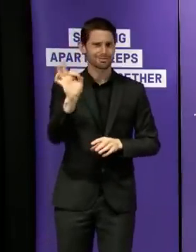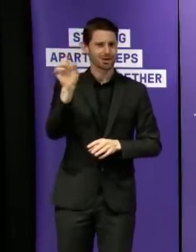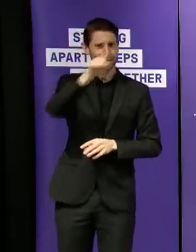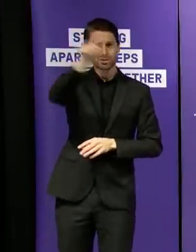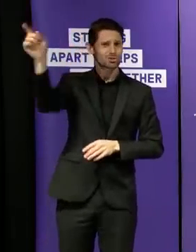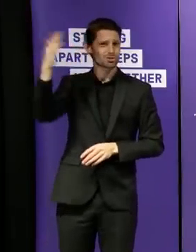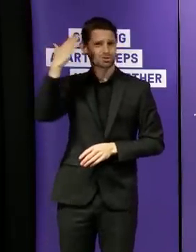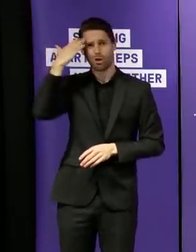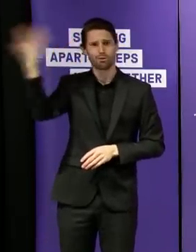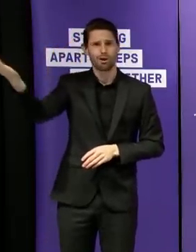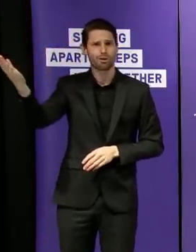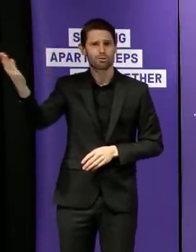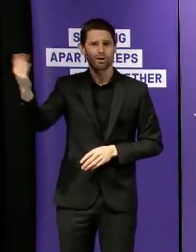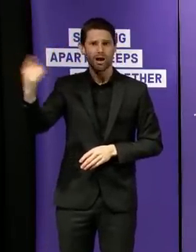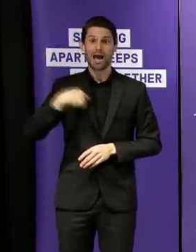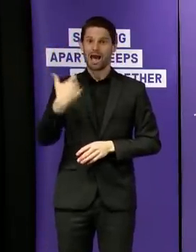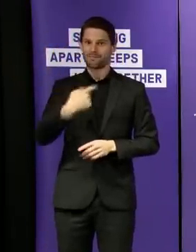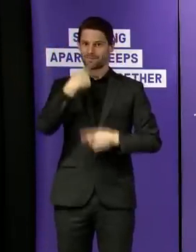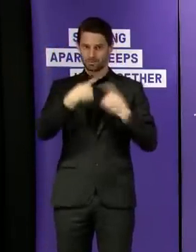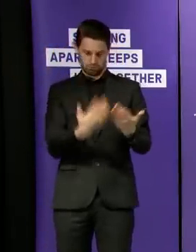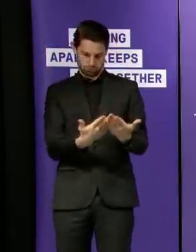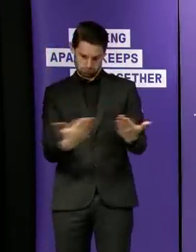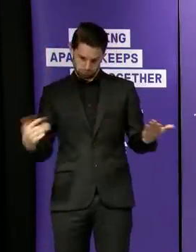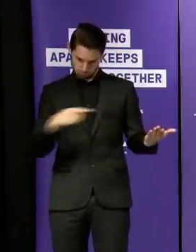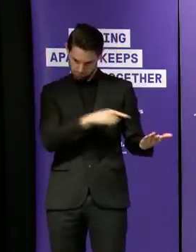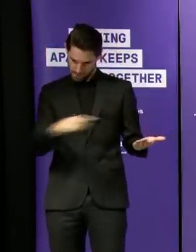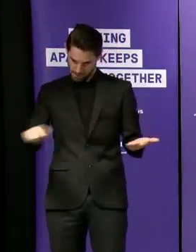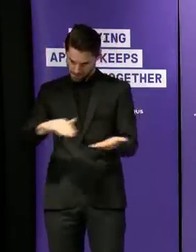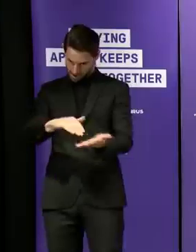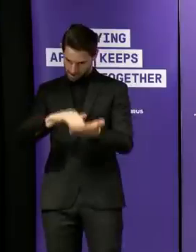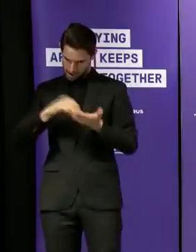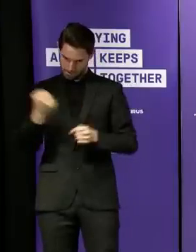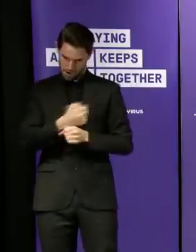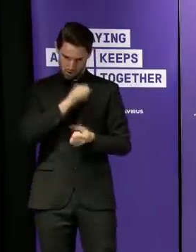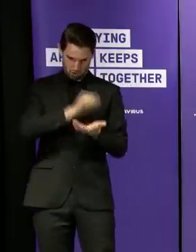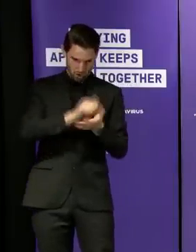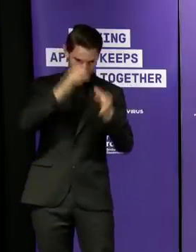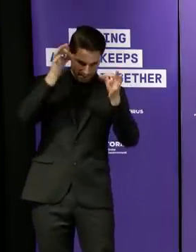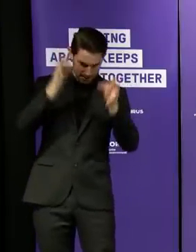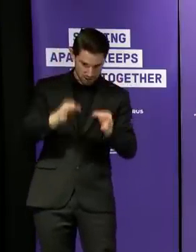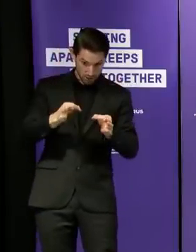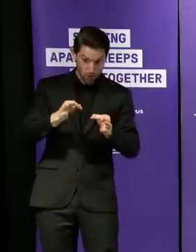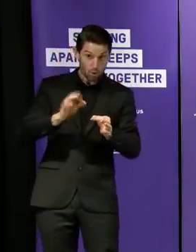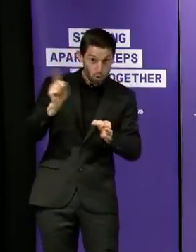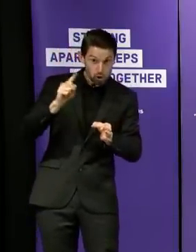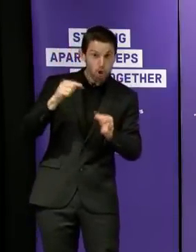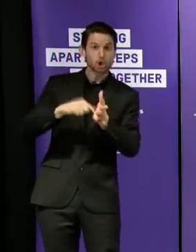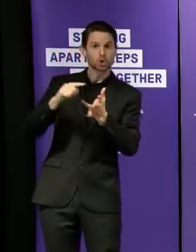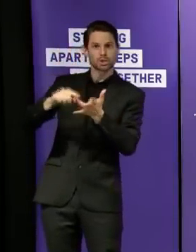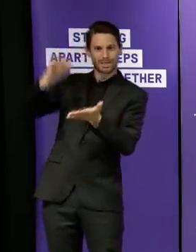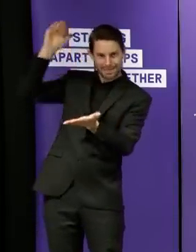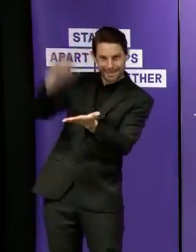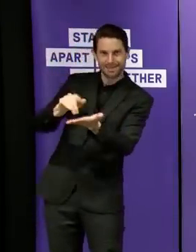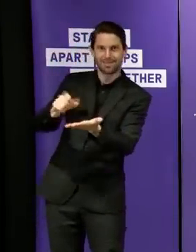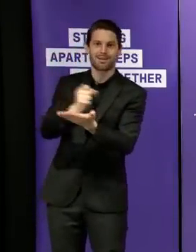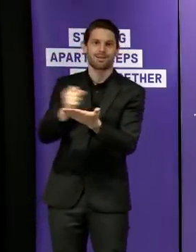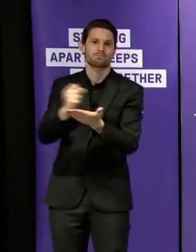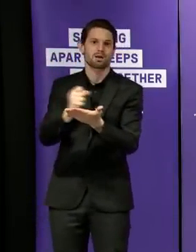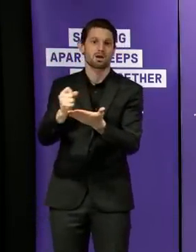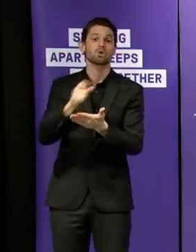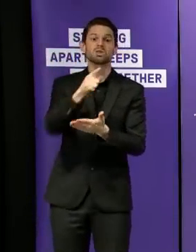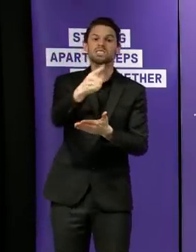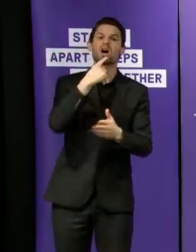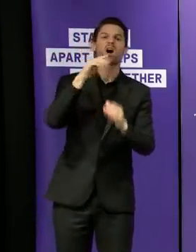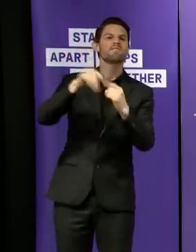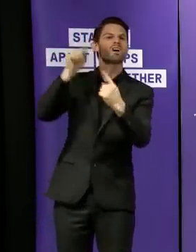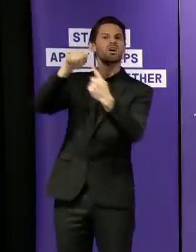that is low numbers that achieved low and stay low. There can be lots of different opinions But the group that you just listed,